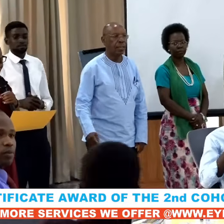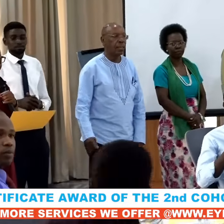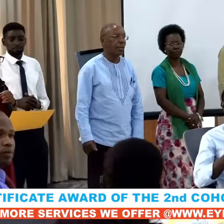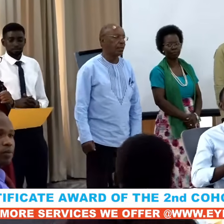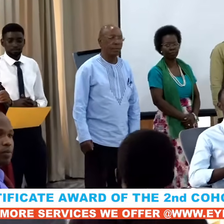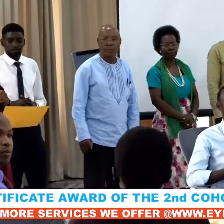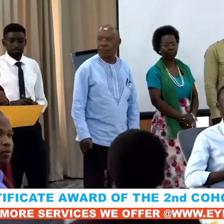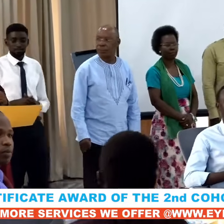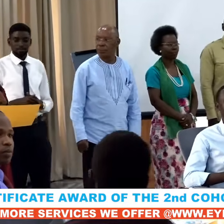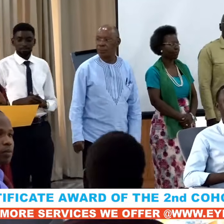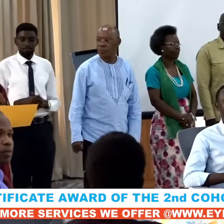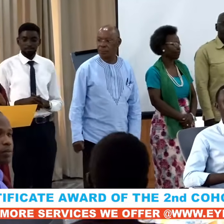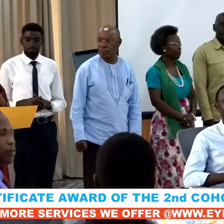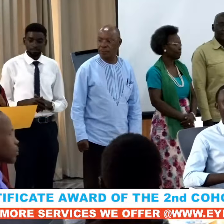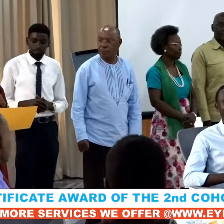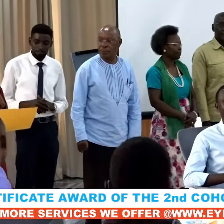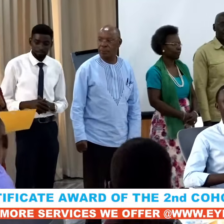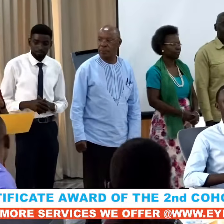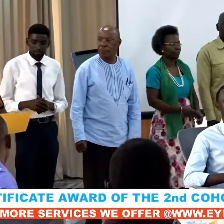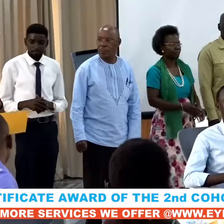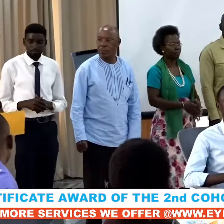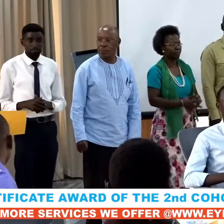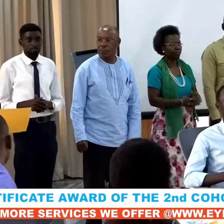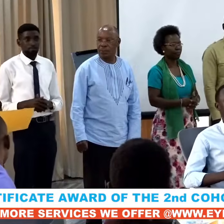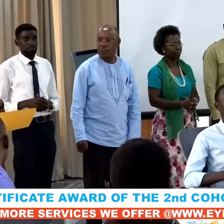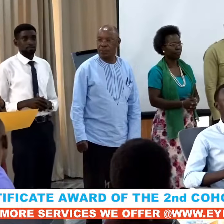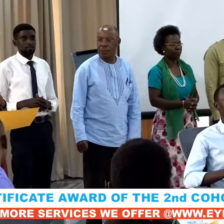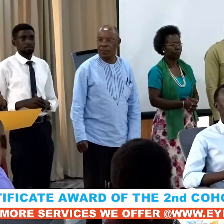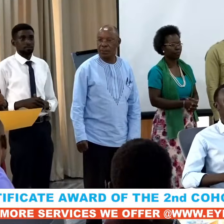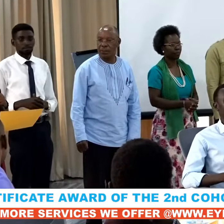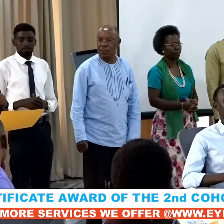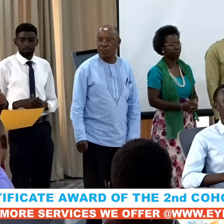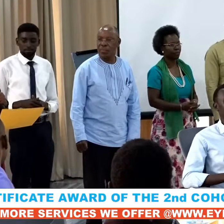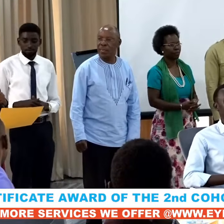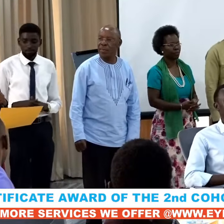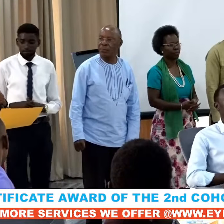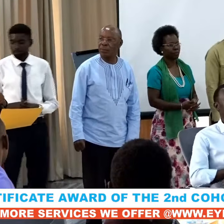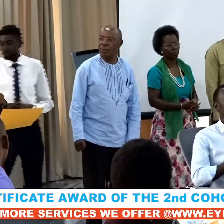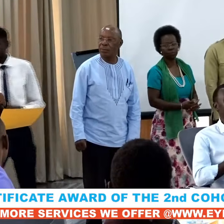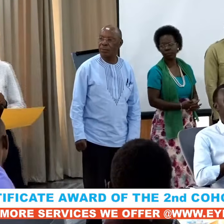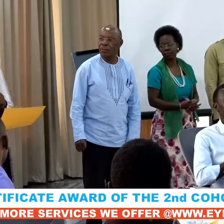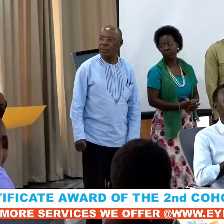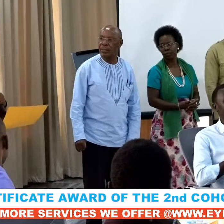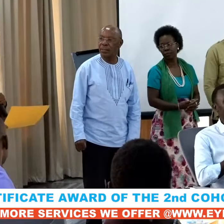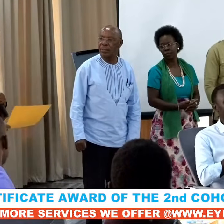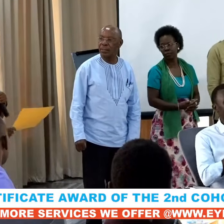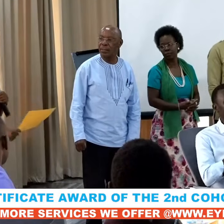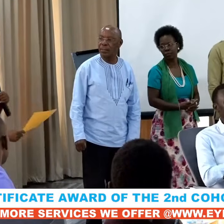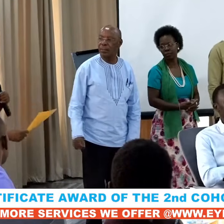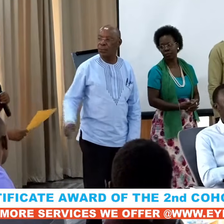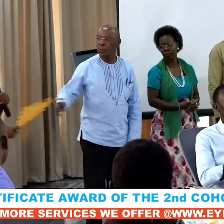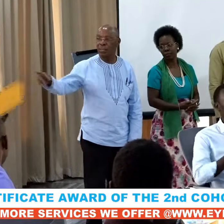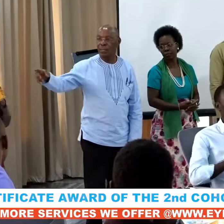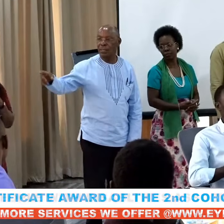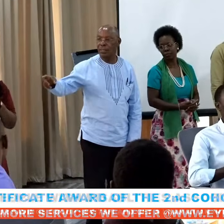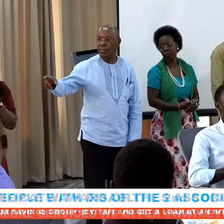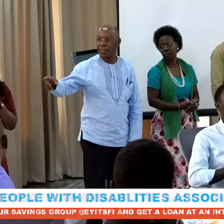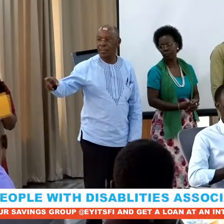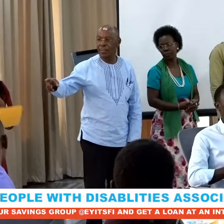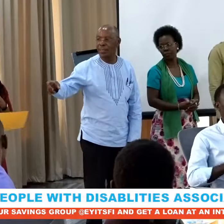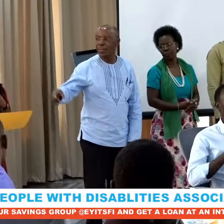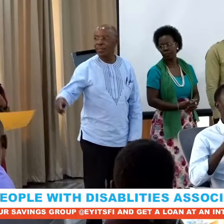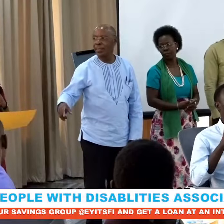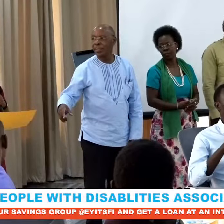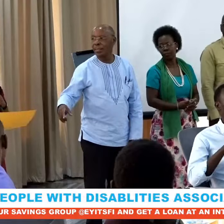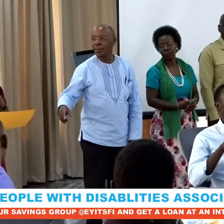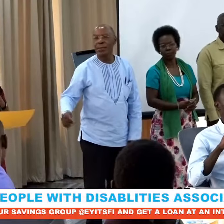Okay. To save time, we shall have the first ones read and some taken through. he's doing the sign language